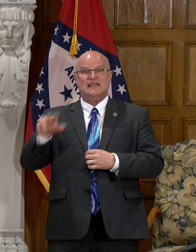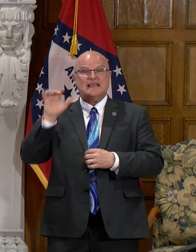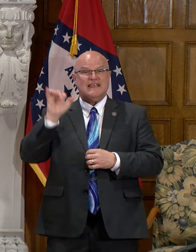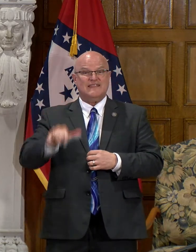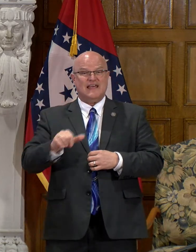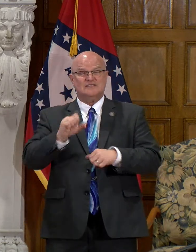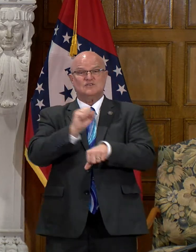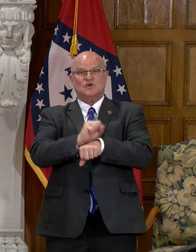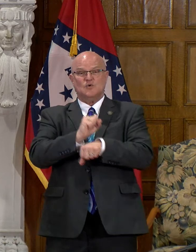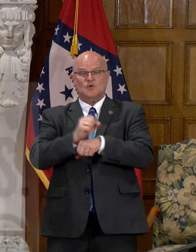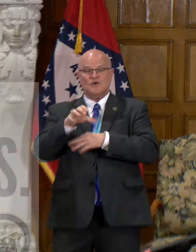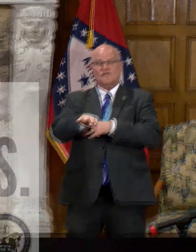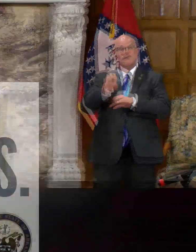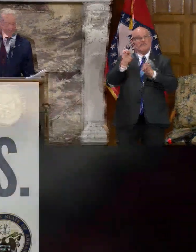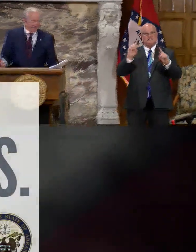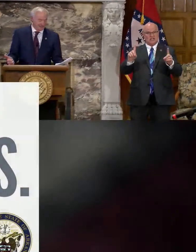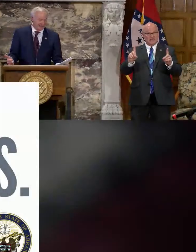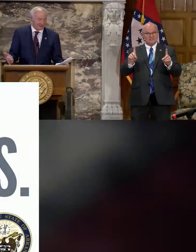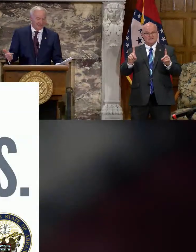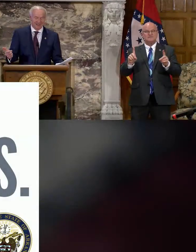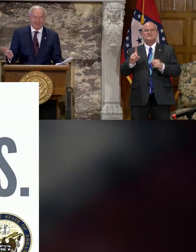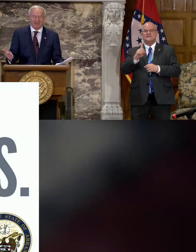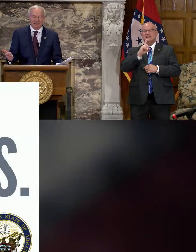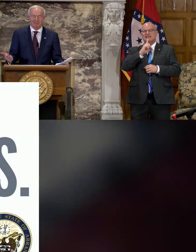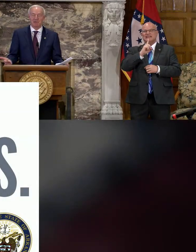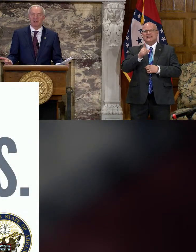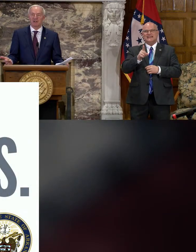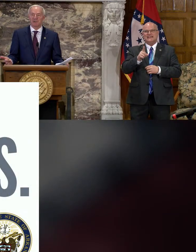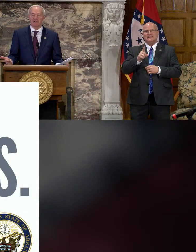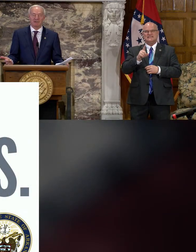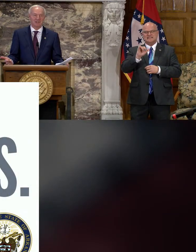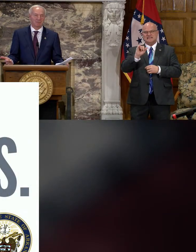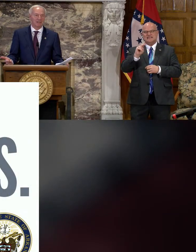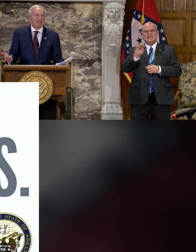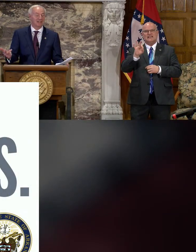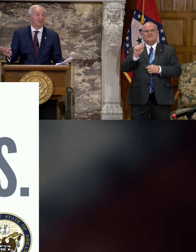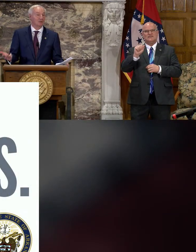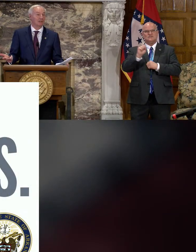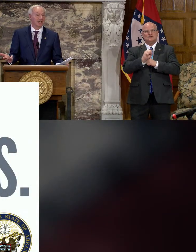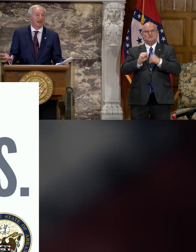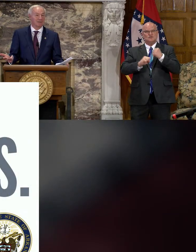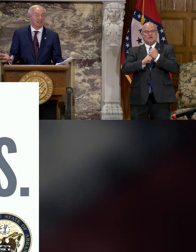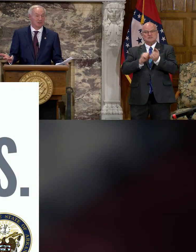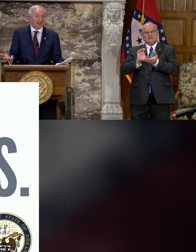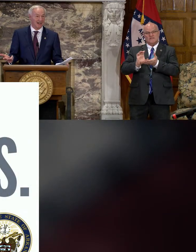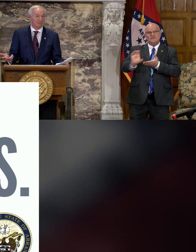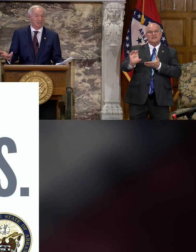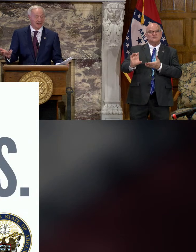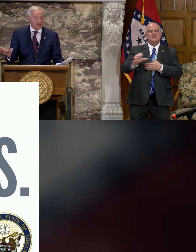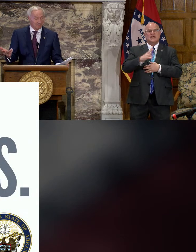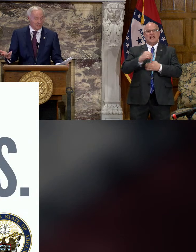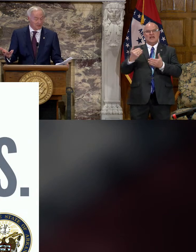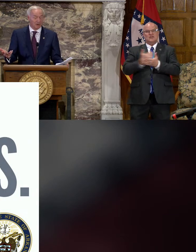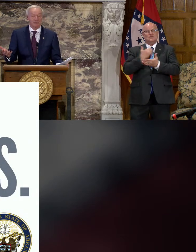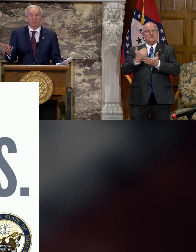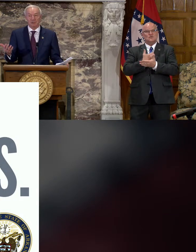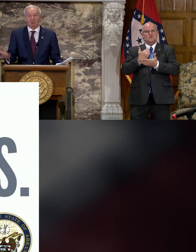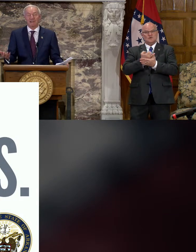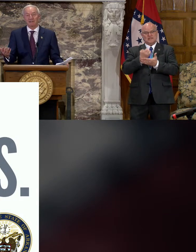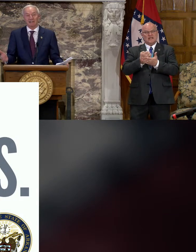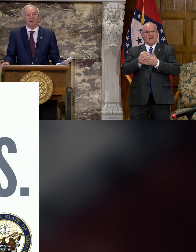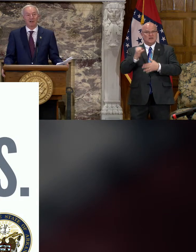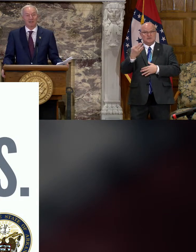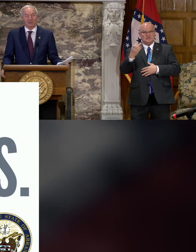which is workforce education. It is infrastructure investment. It is new economy jobs, but is